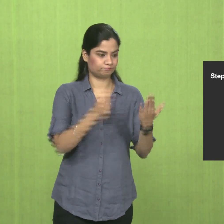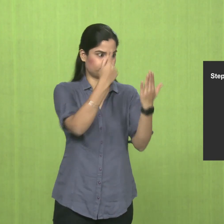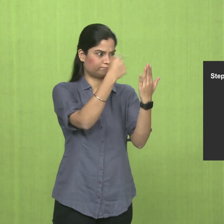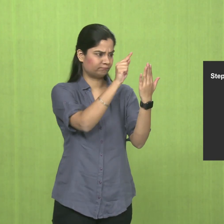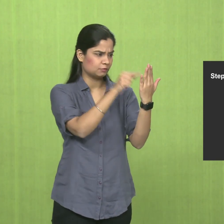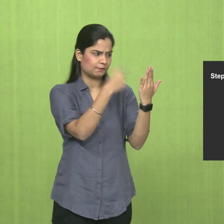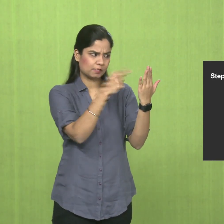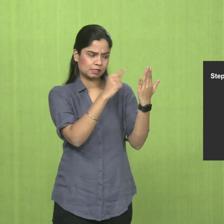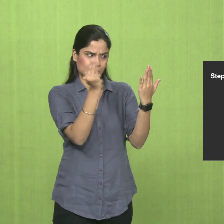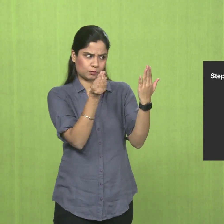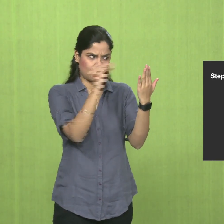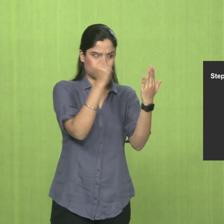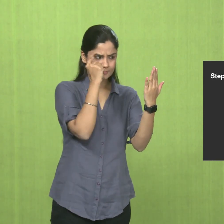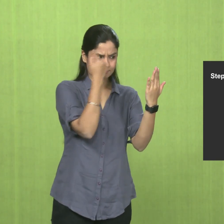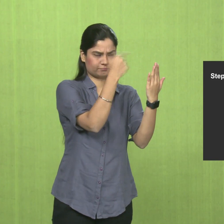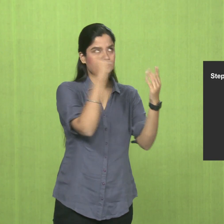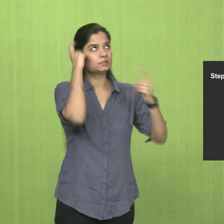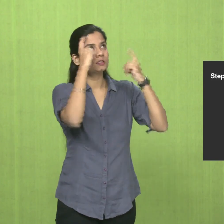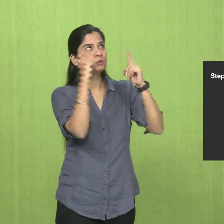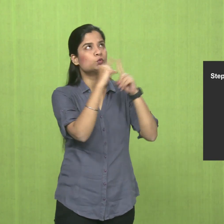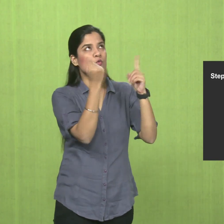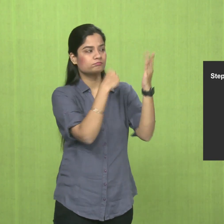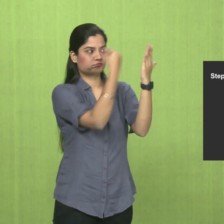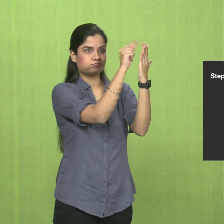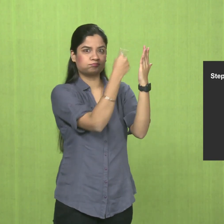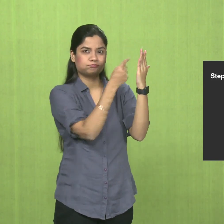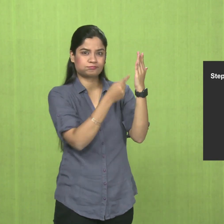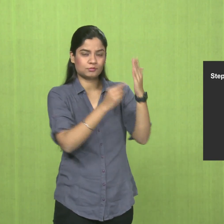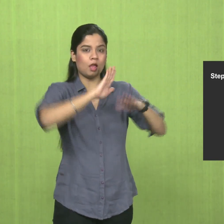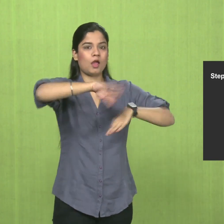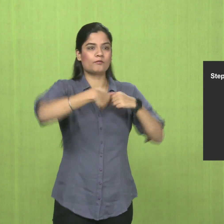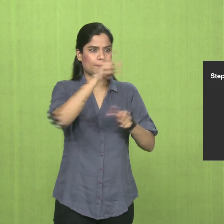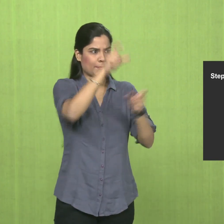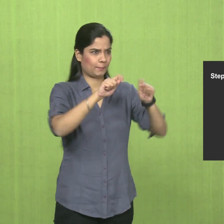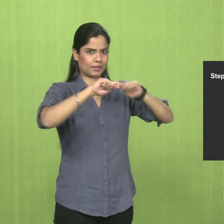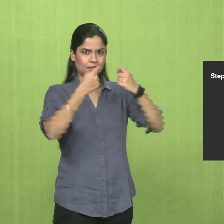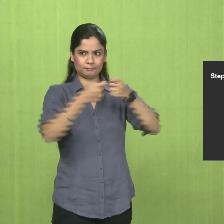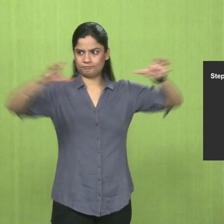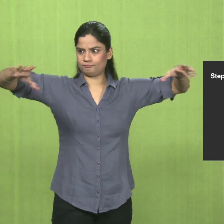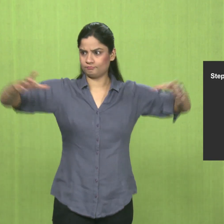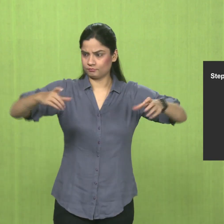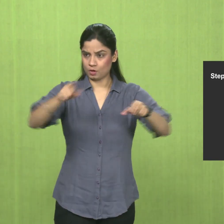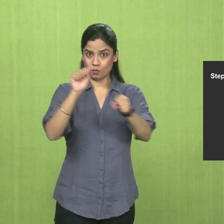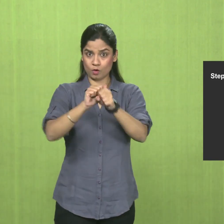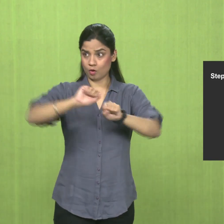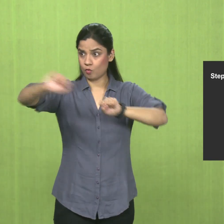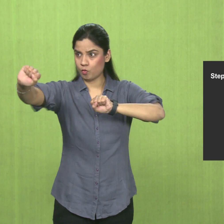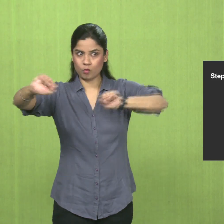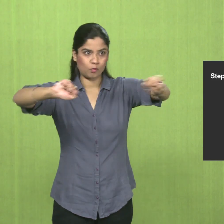In management process, we have to decide what is the work that needs to be done, preparing a to-do list, gathering a team of